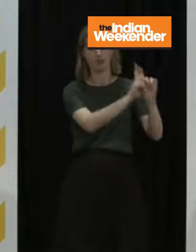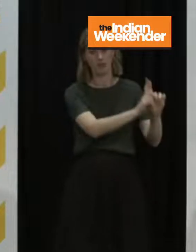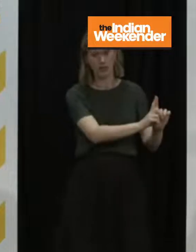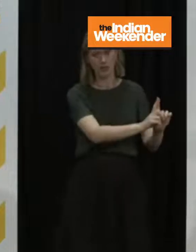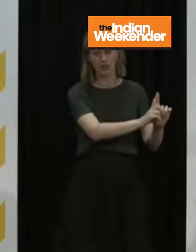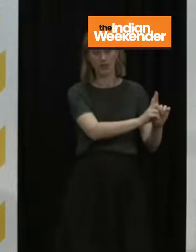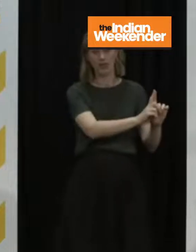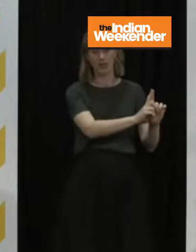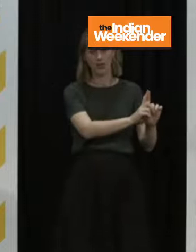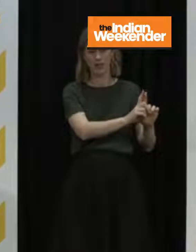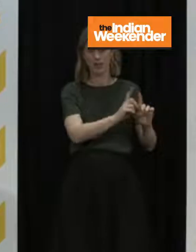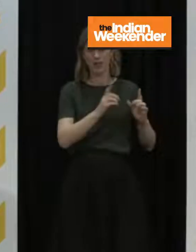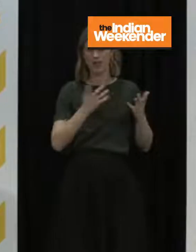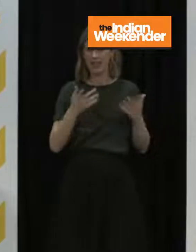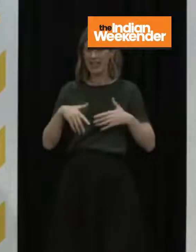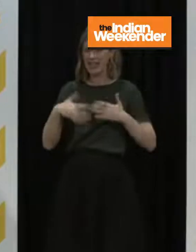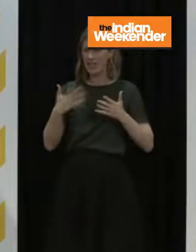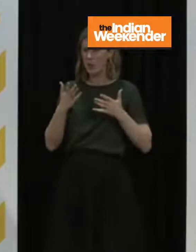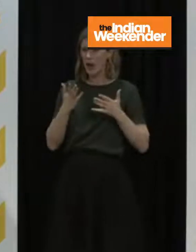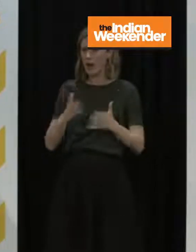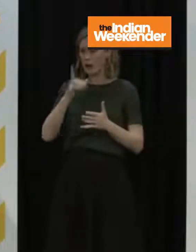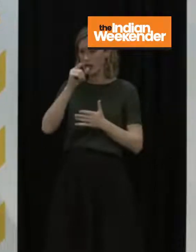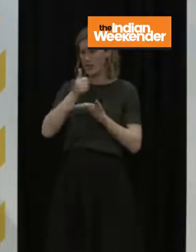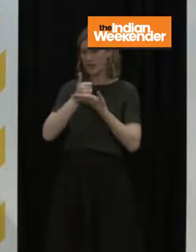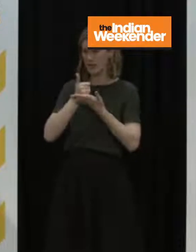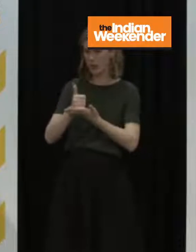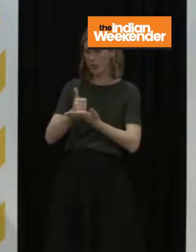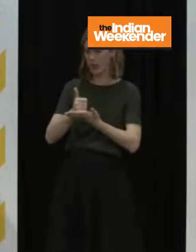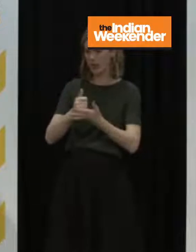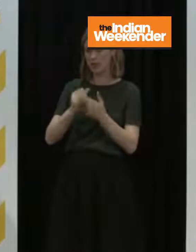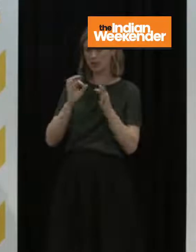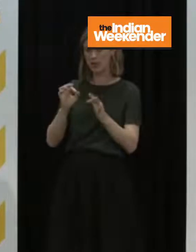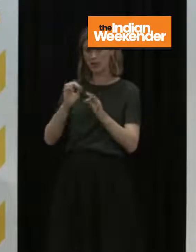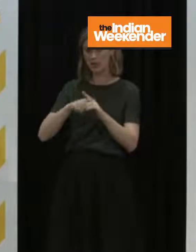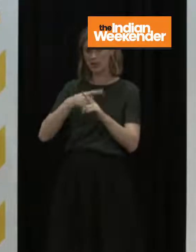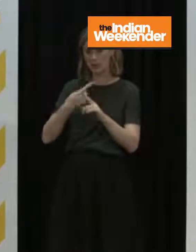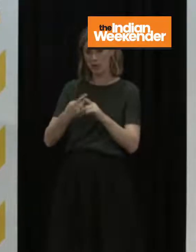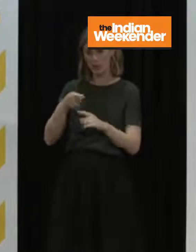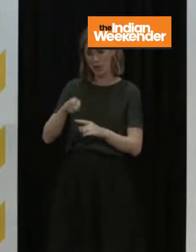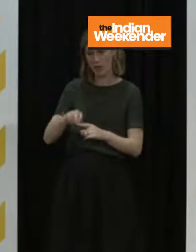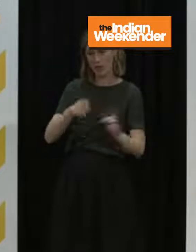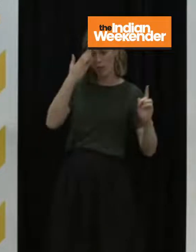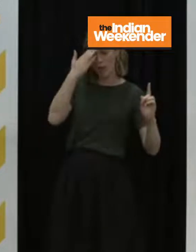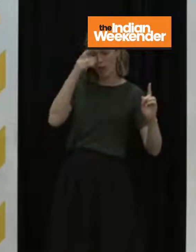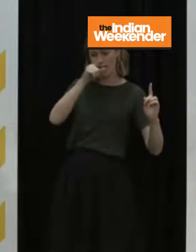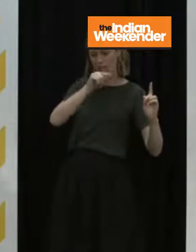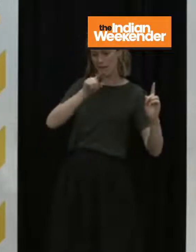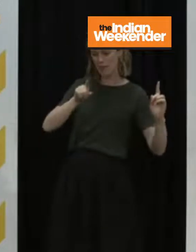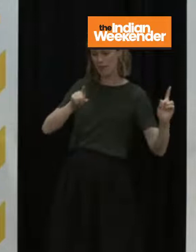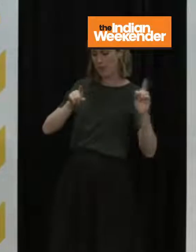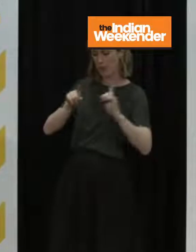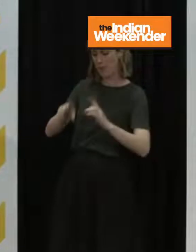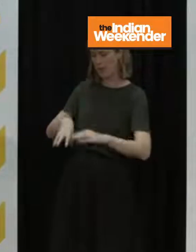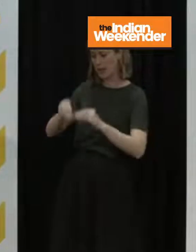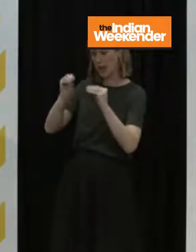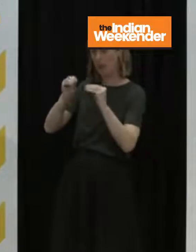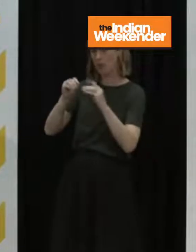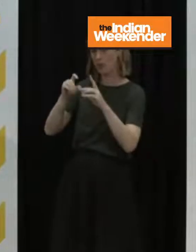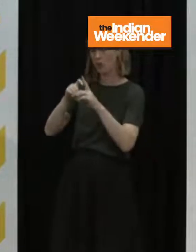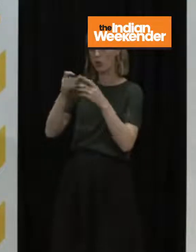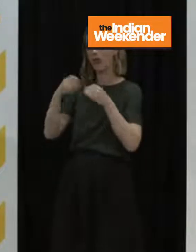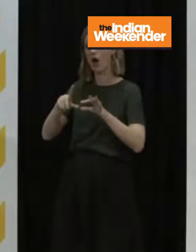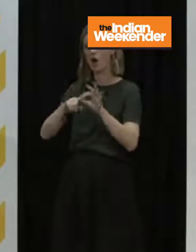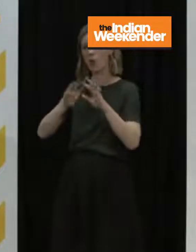in Queensland as well. Is there any way that you could make a special exemption so that the mother could pick up her daughter without doing